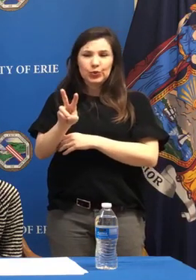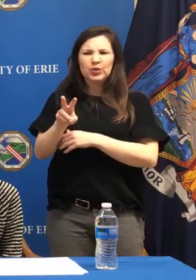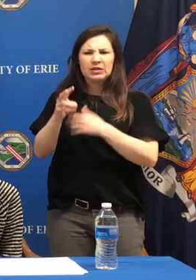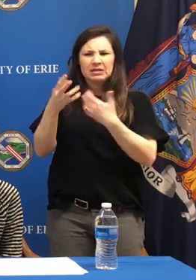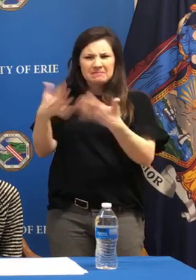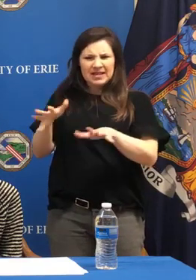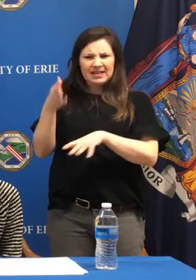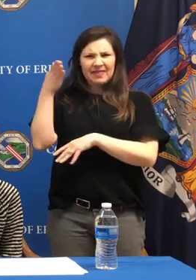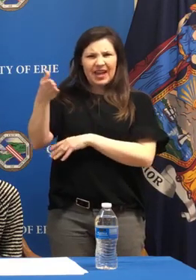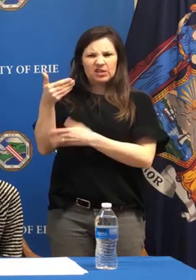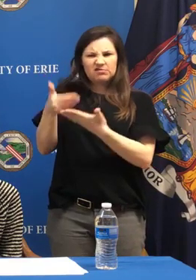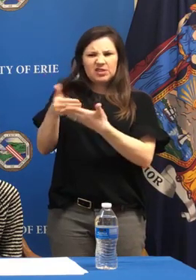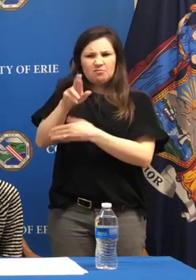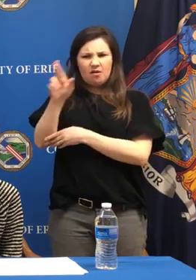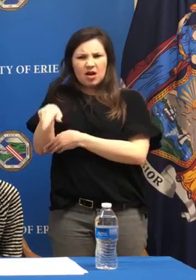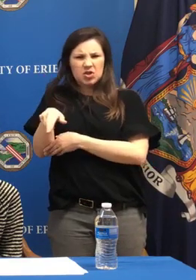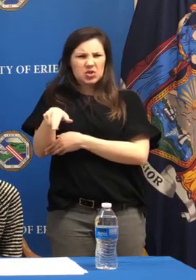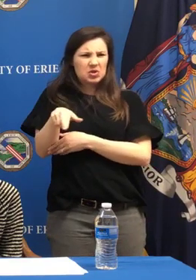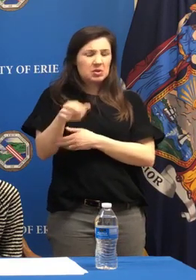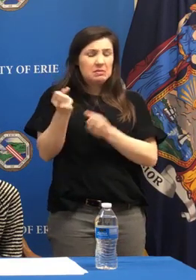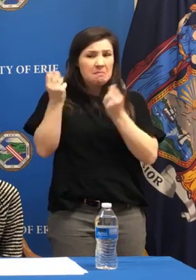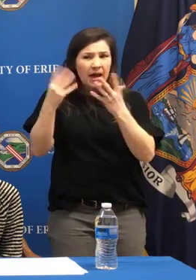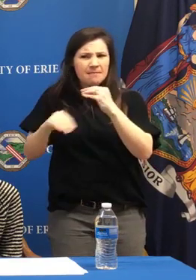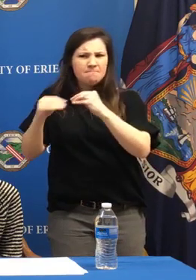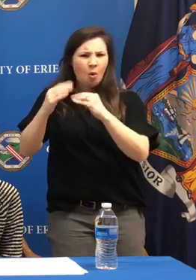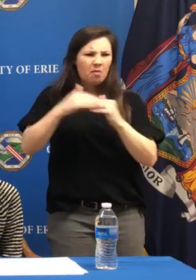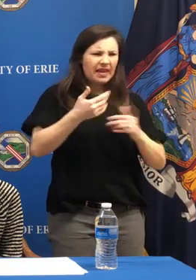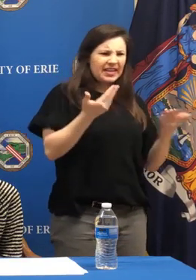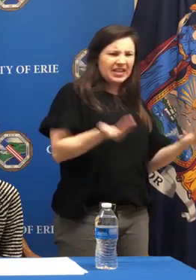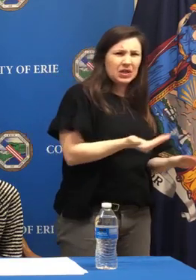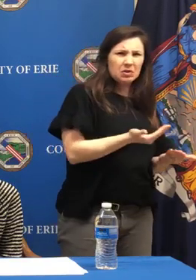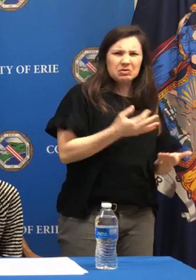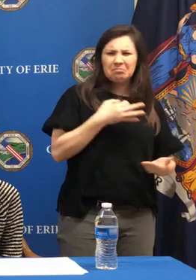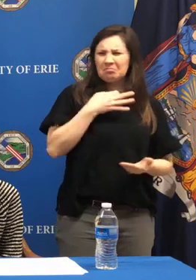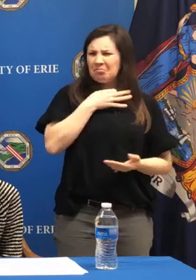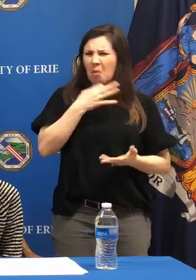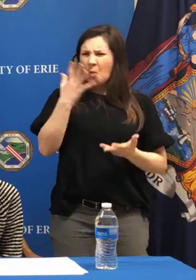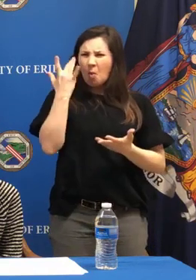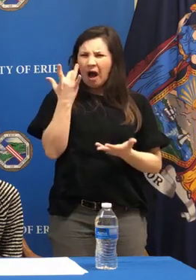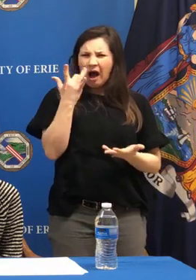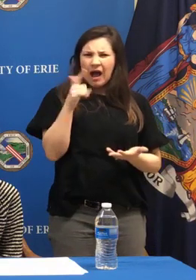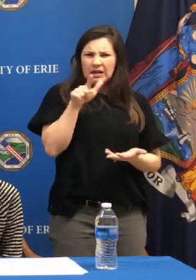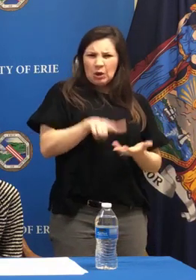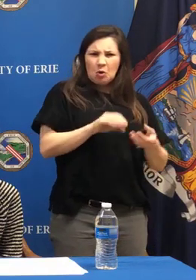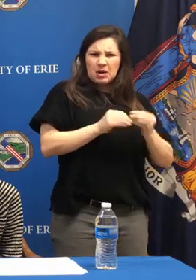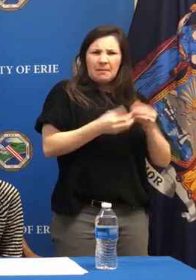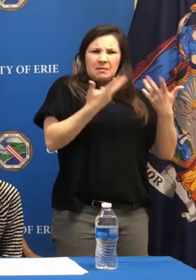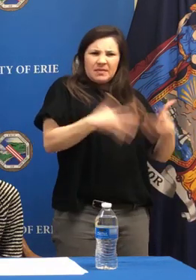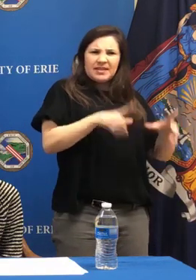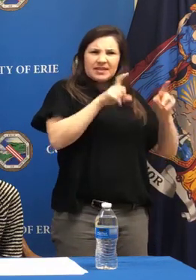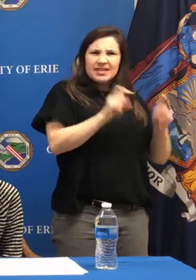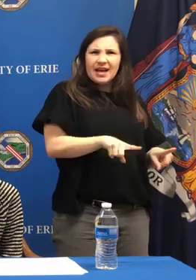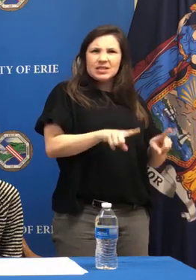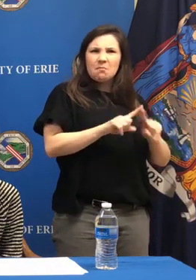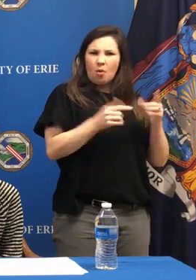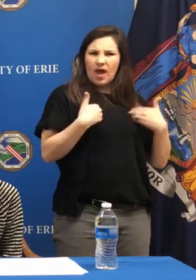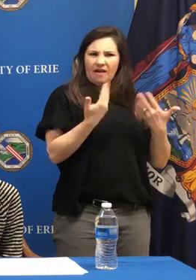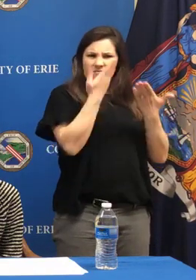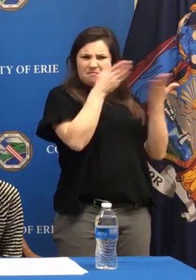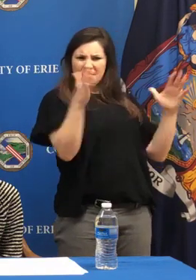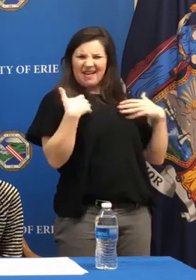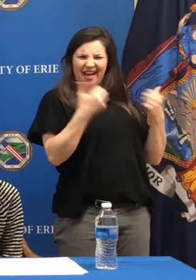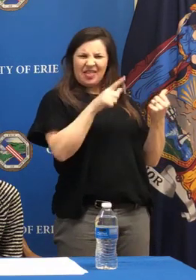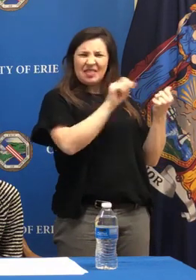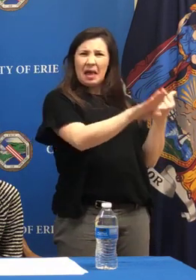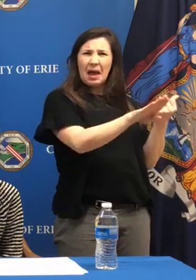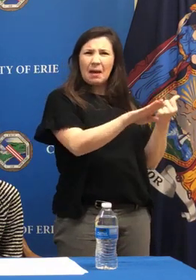I'm wondering why Erie County has such a low number of completed tests when we have our public health lab here,